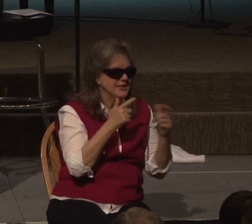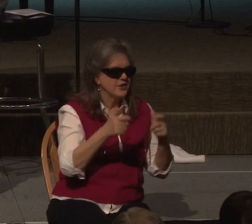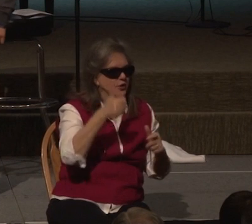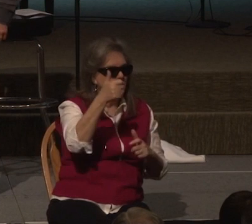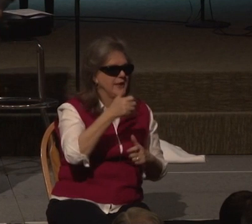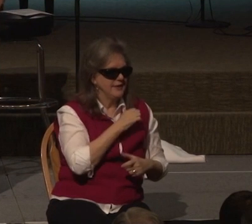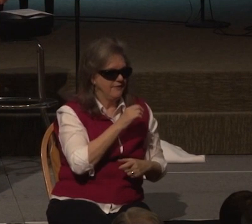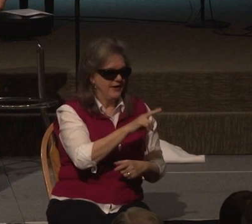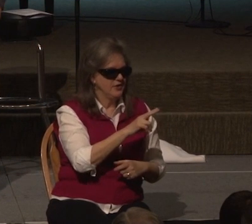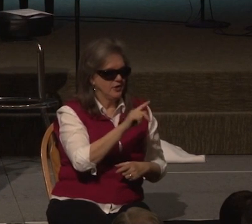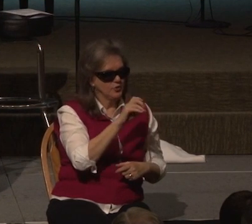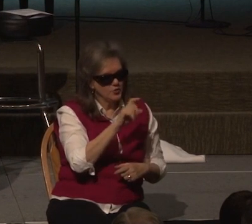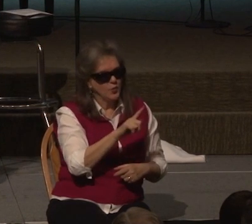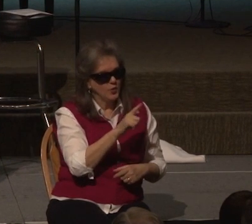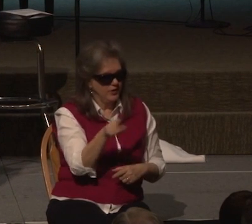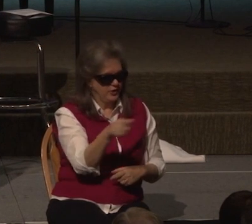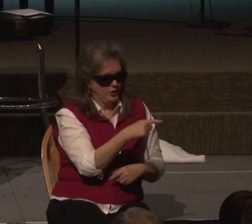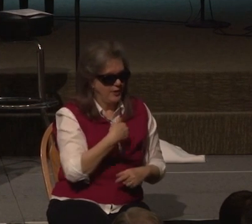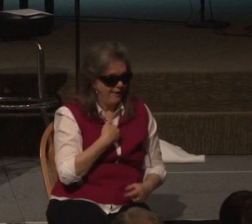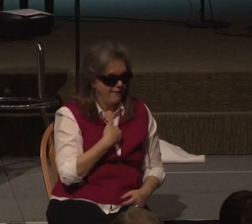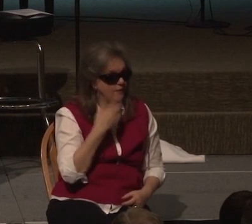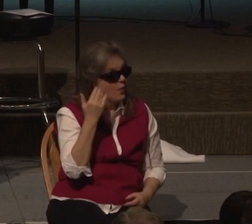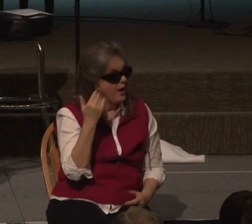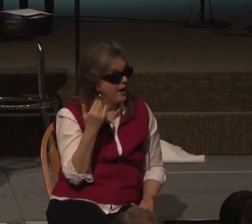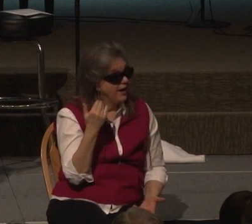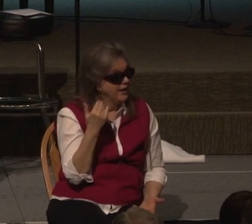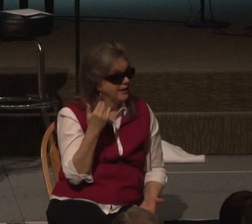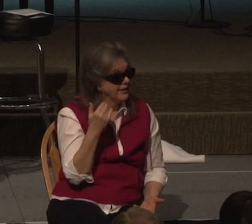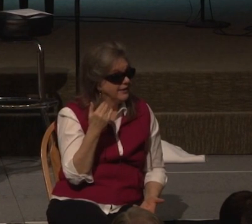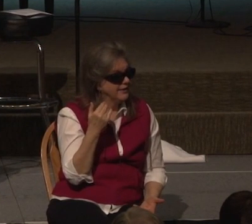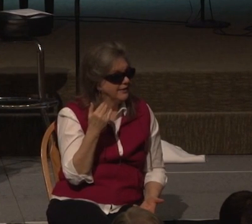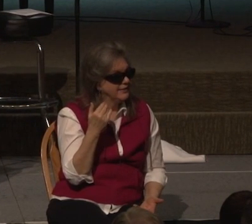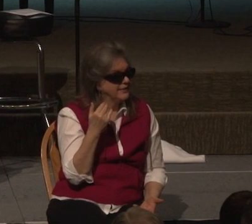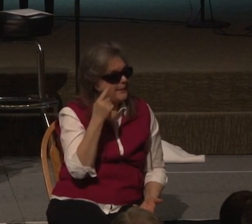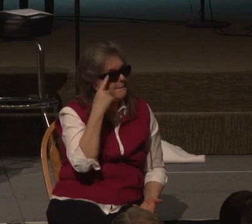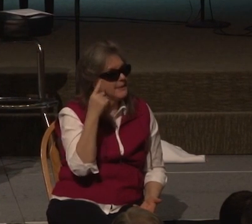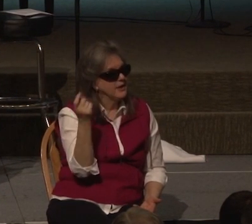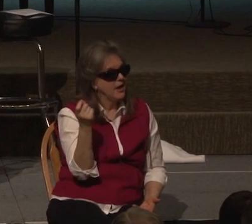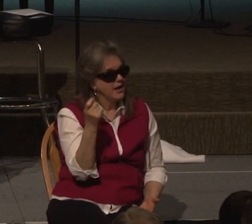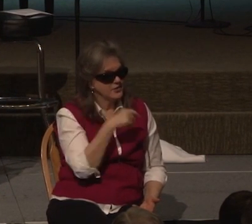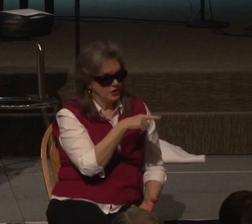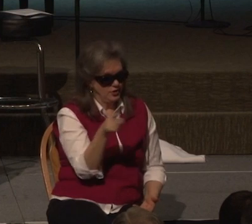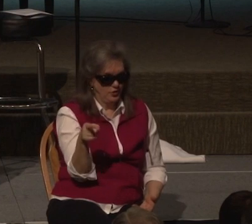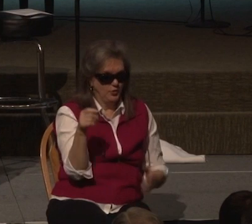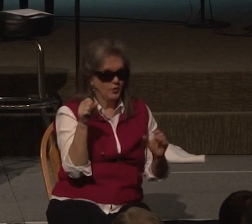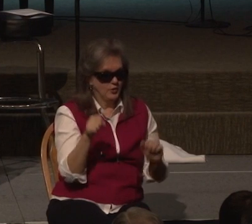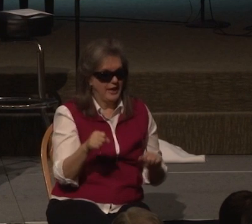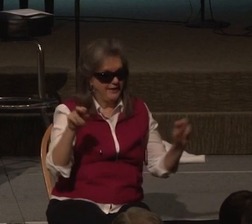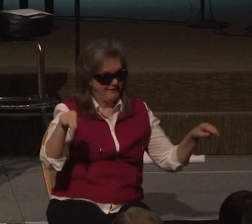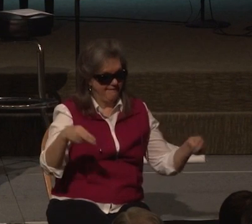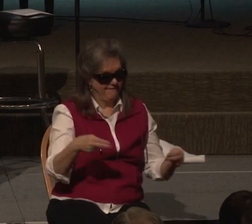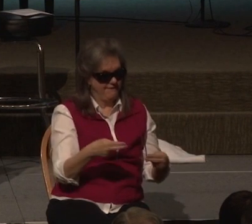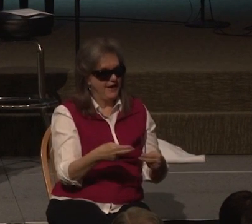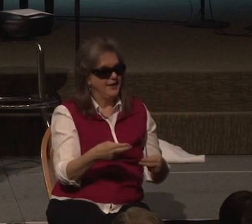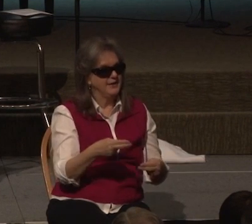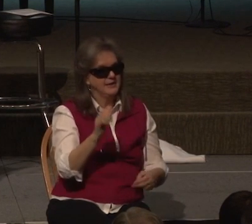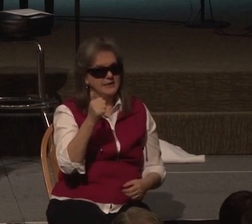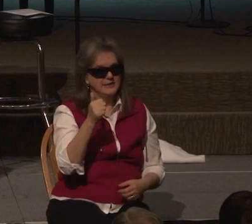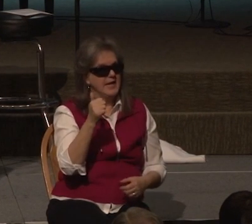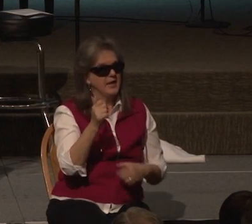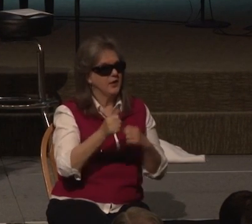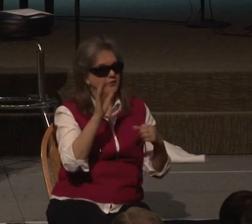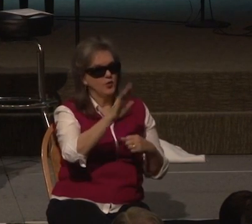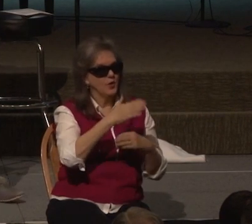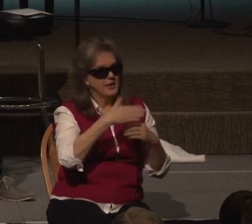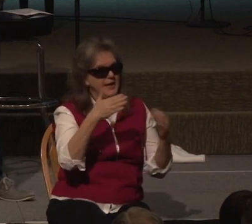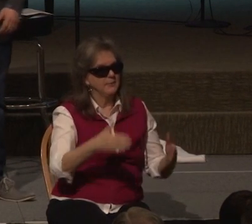have. Do you know why? At least why I believe this. It's because you can invite 10 of your neighbors to